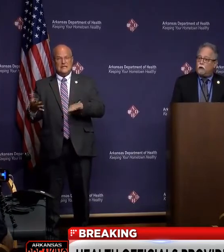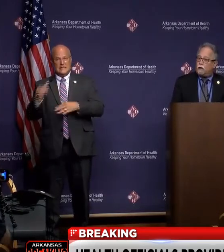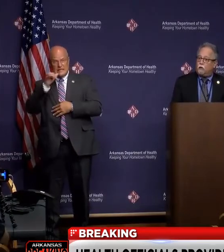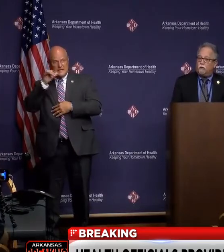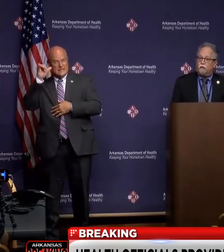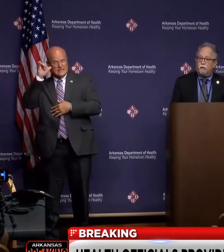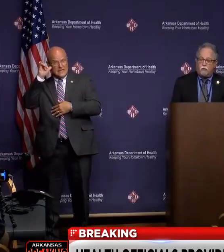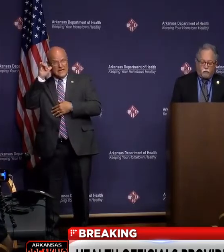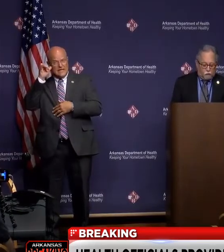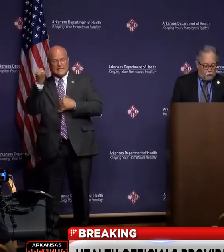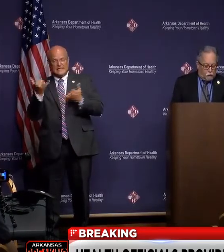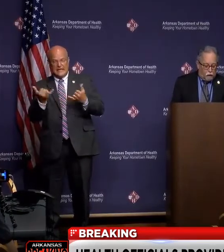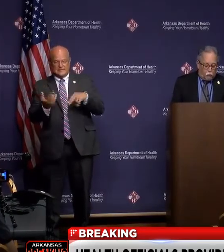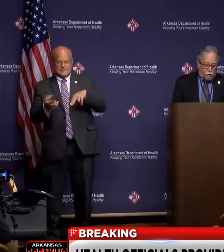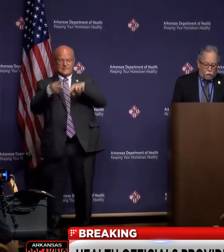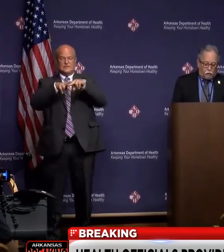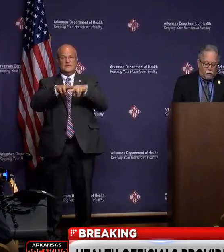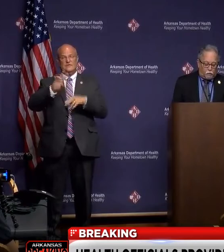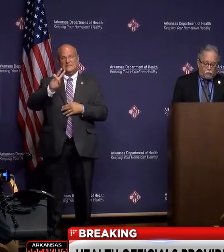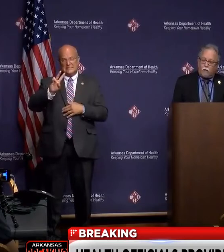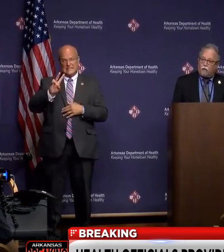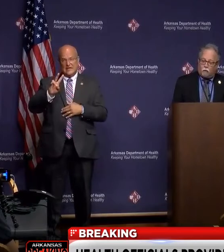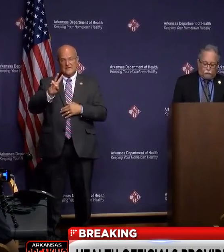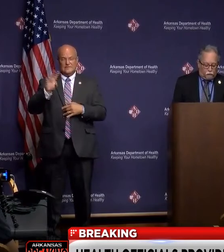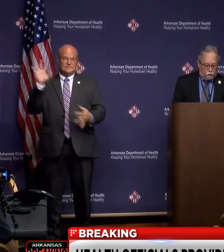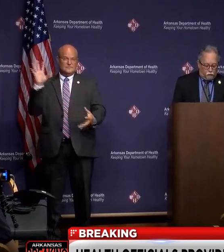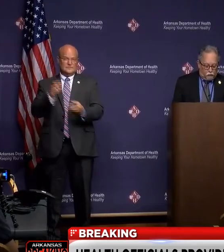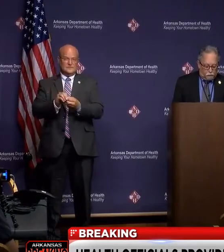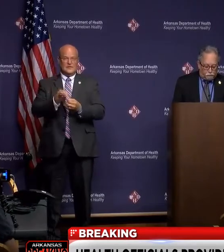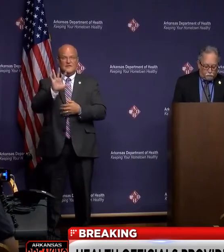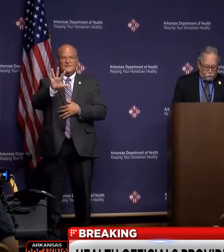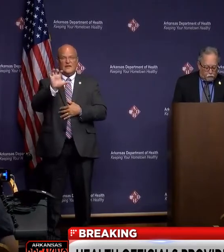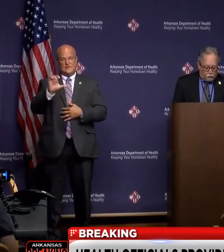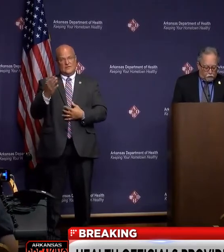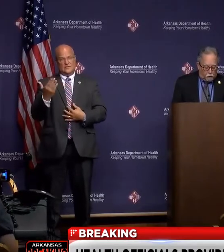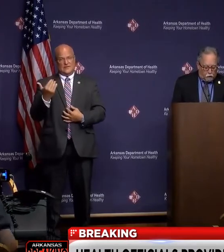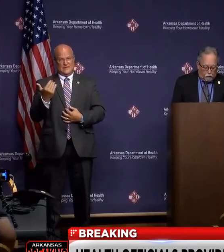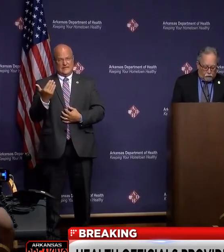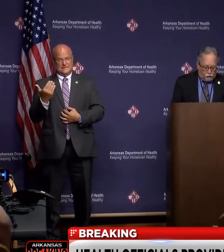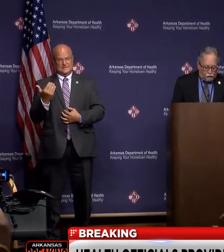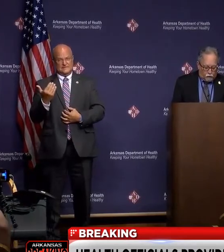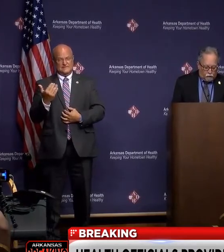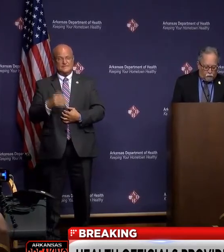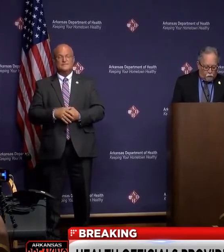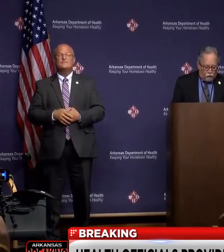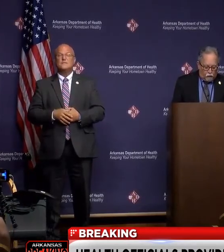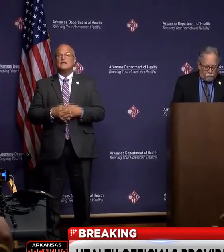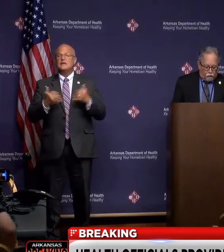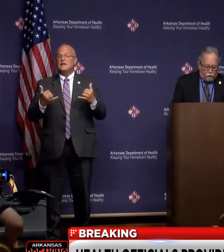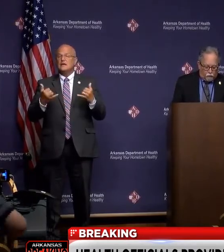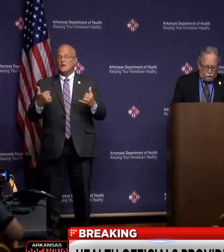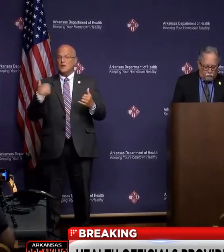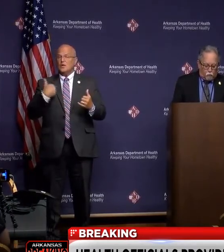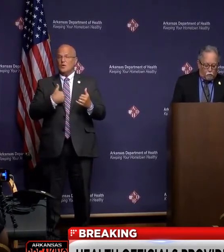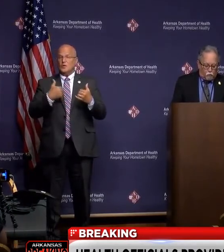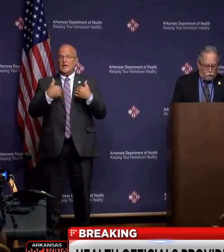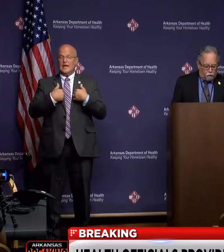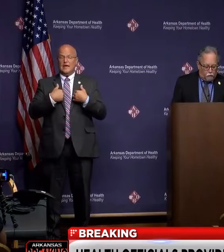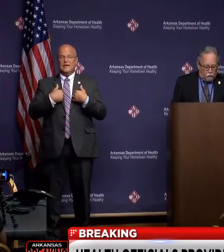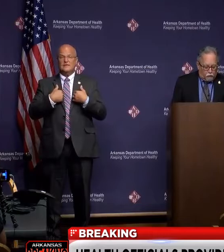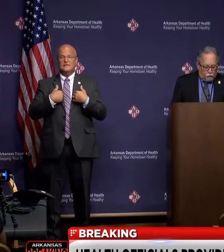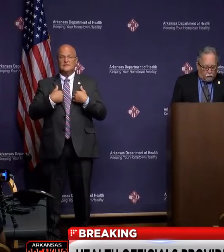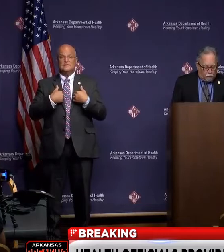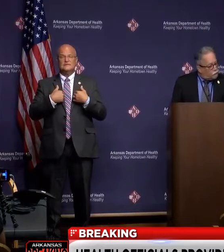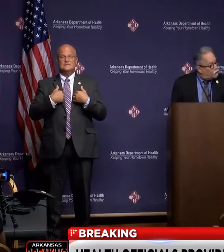were an increase of 7, and we're currently at 515. At this time, we have a total